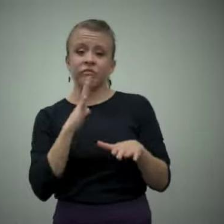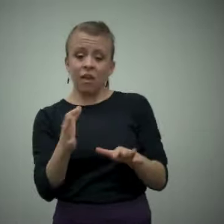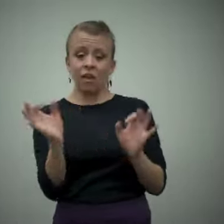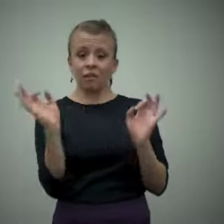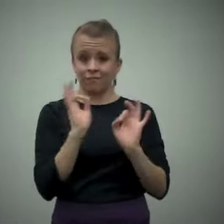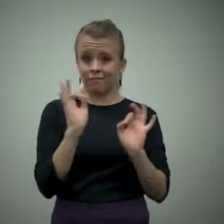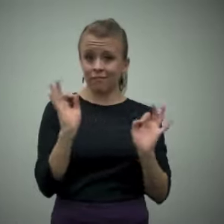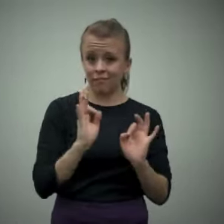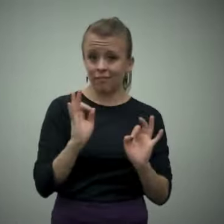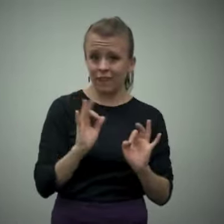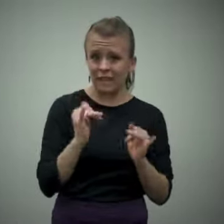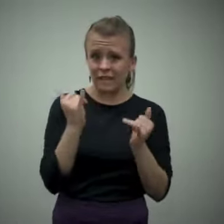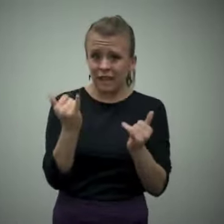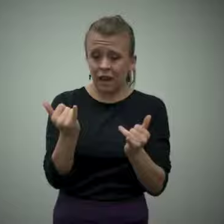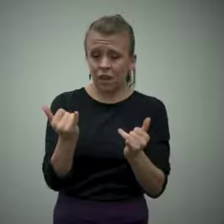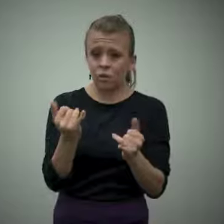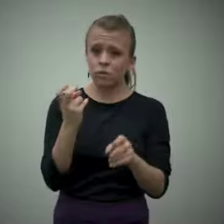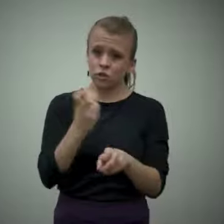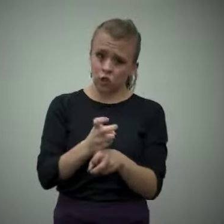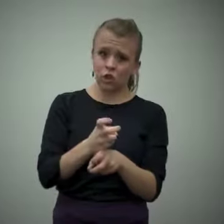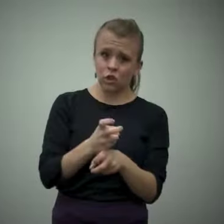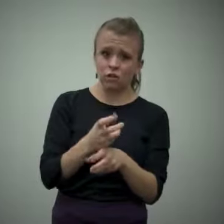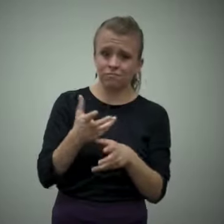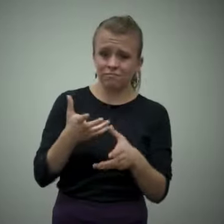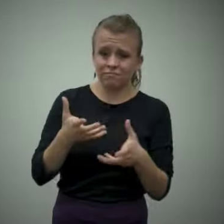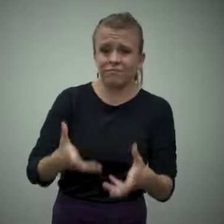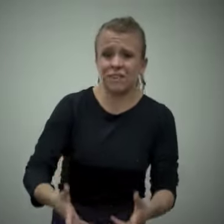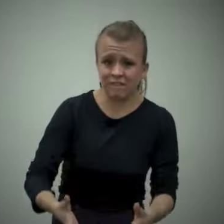Do I feel unusually clumsy or awkward?